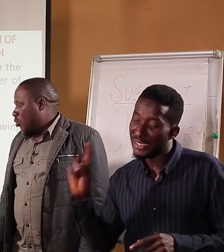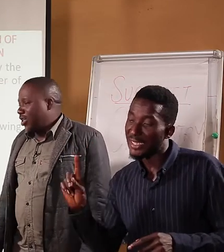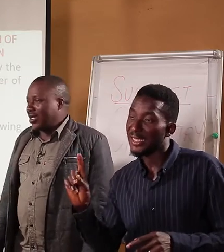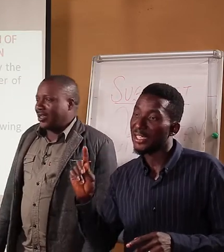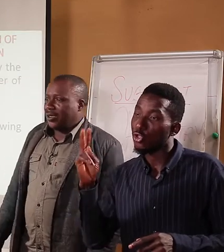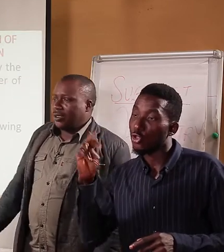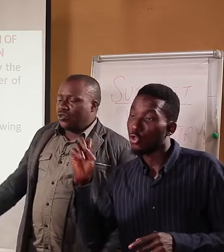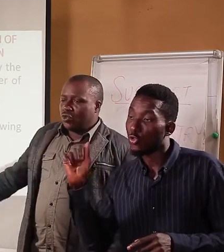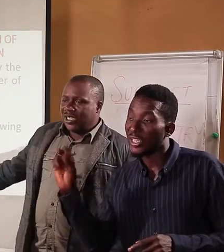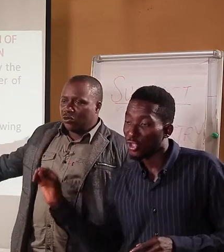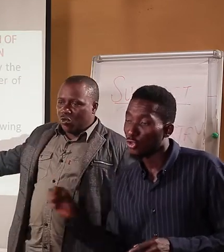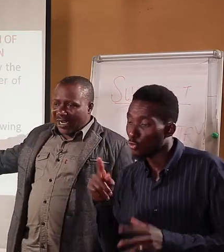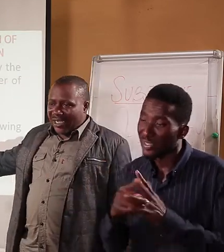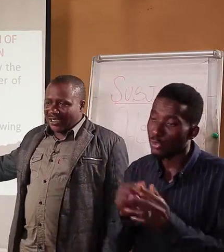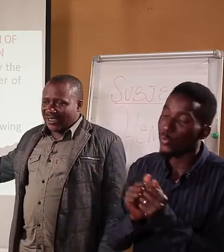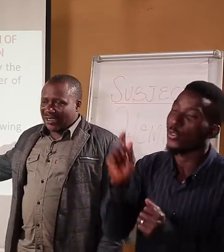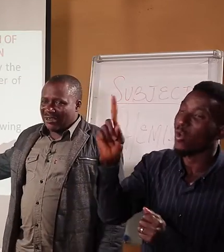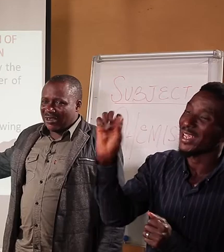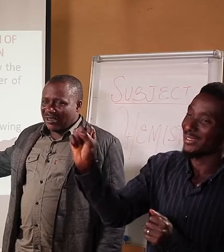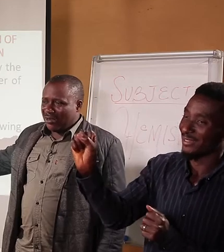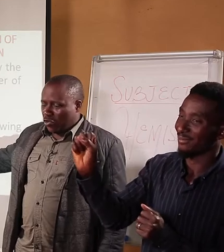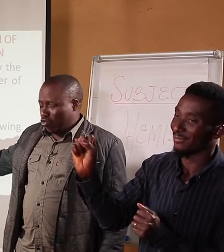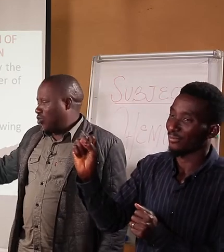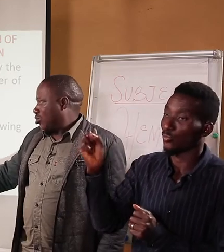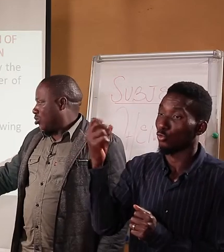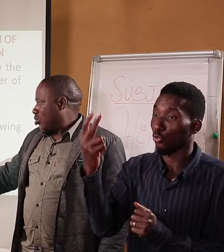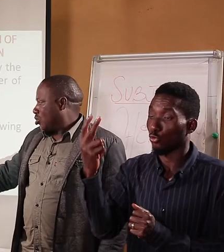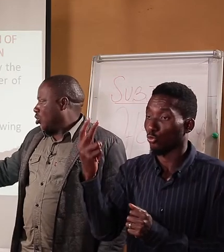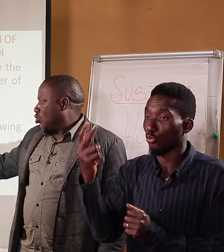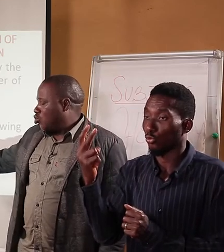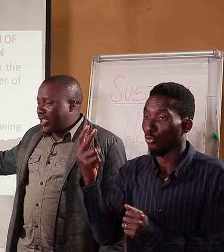agree with me that you start with 1s2,